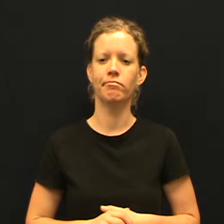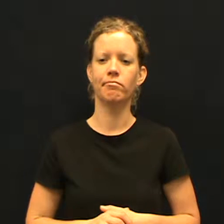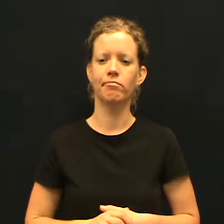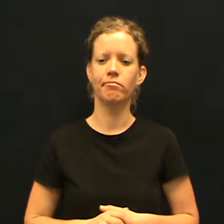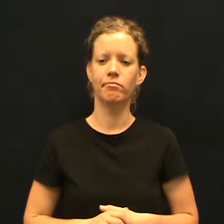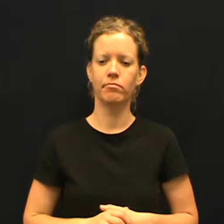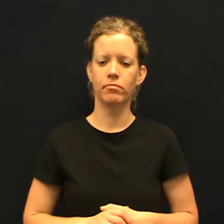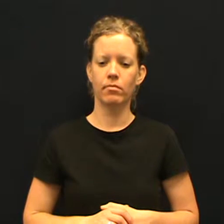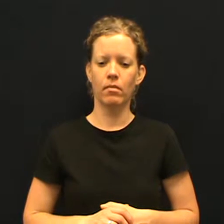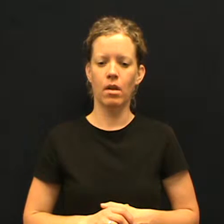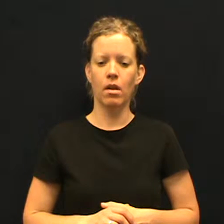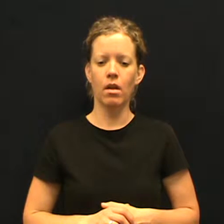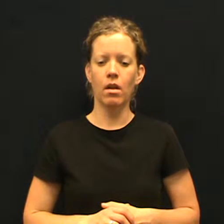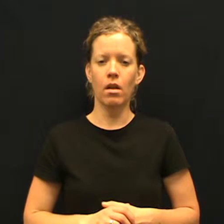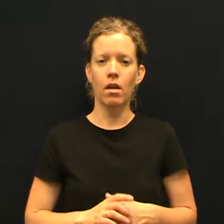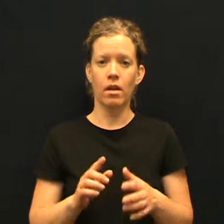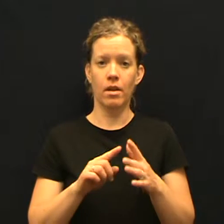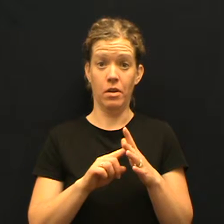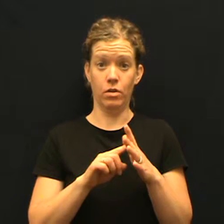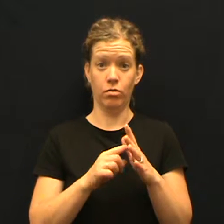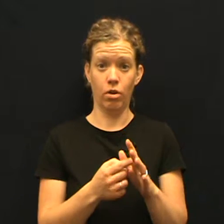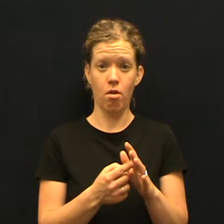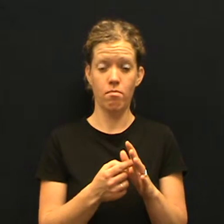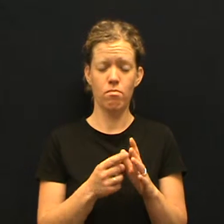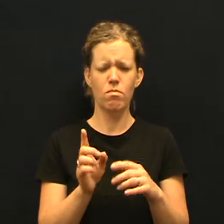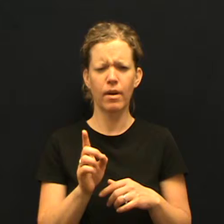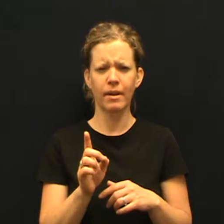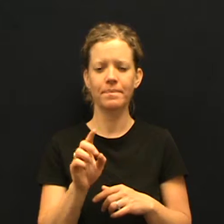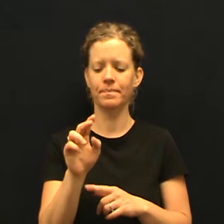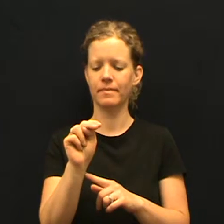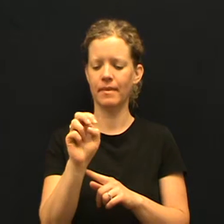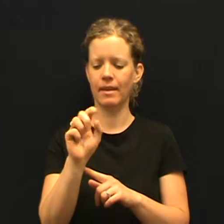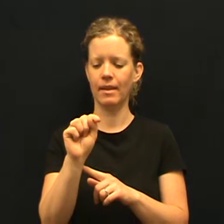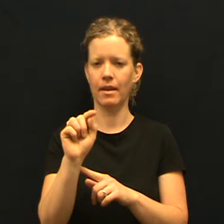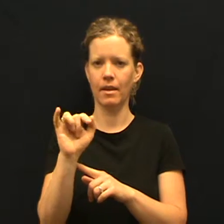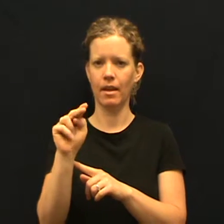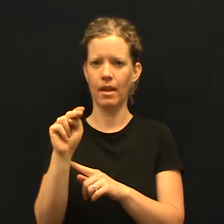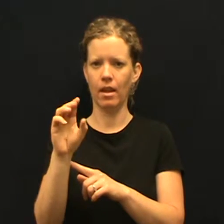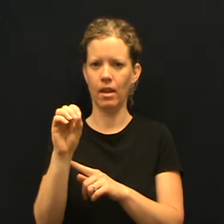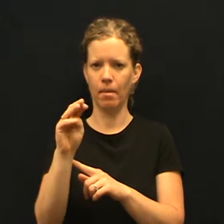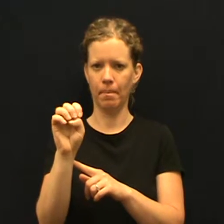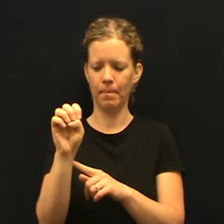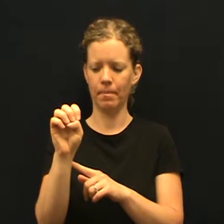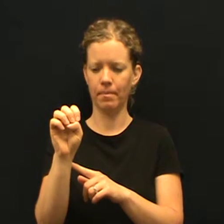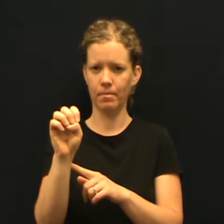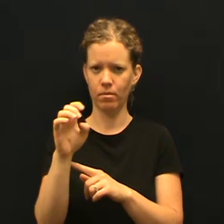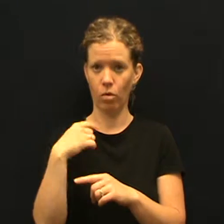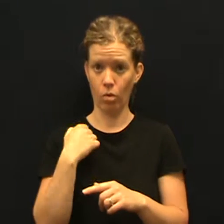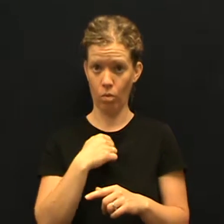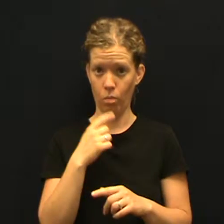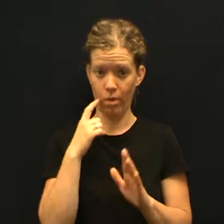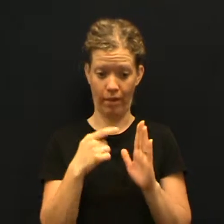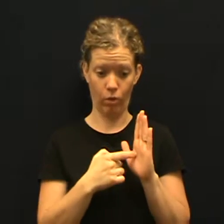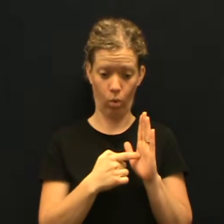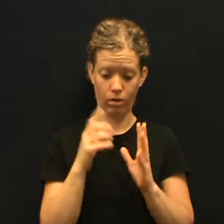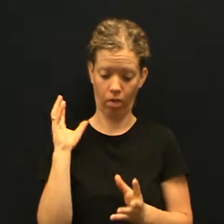So we're going to start with net income. We saw that net income for Under Armour for the year was $38